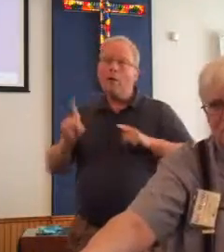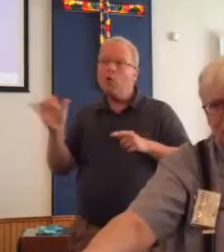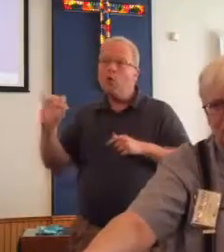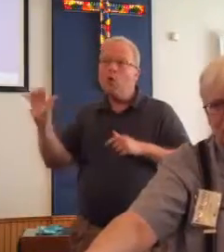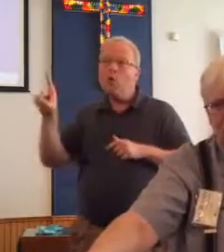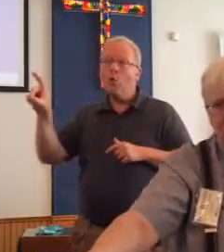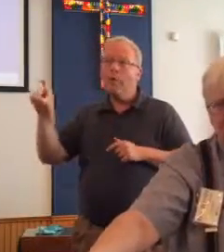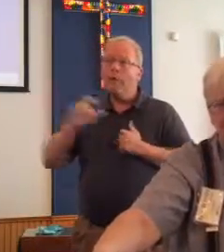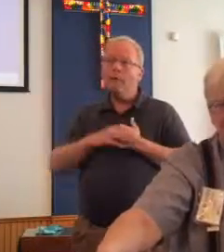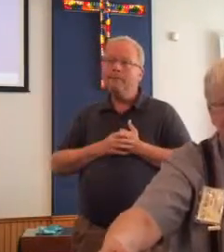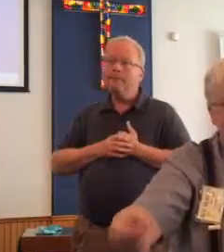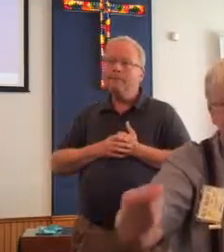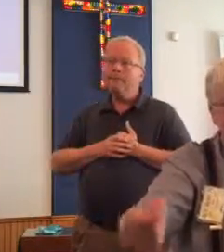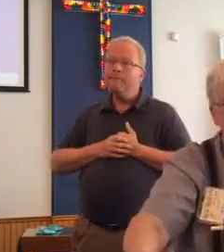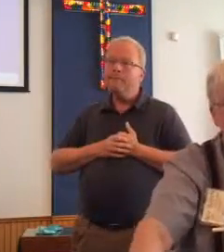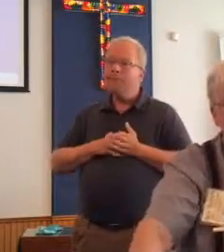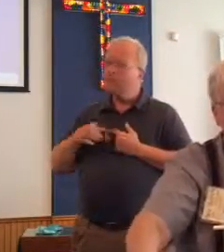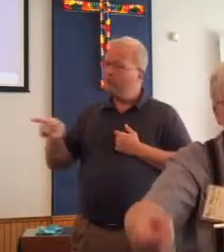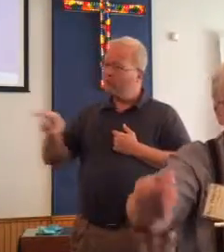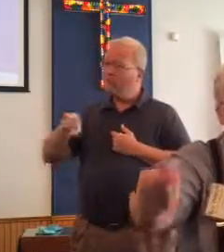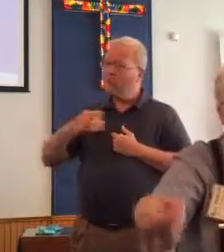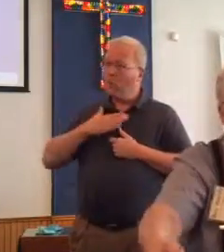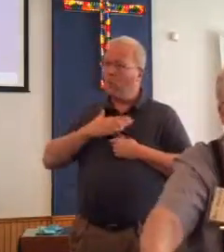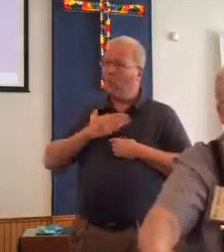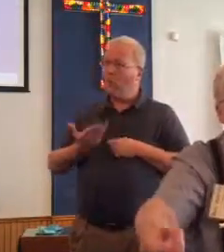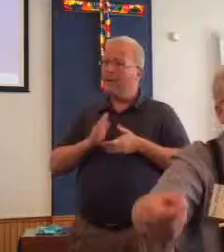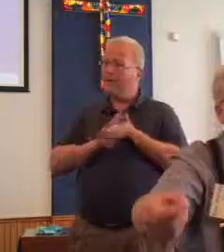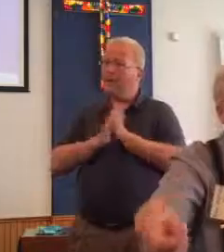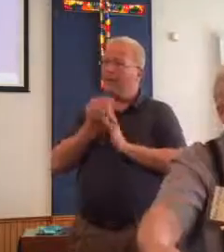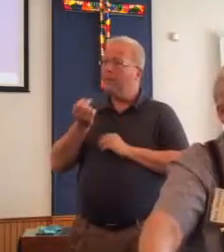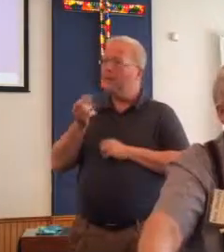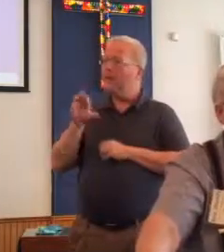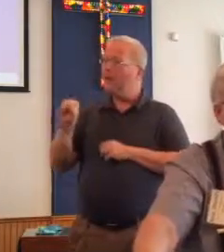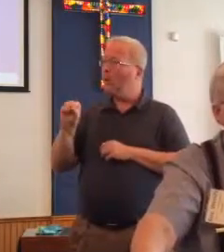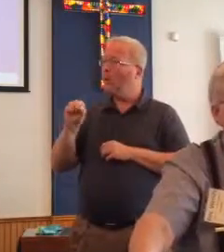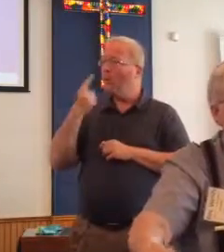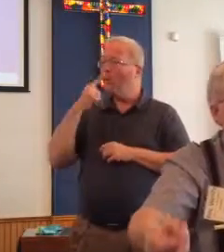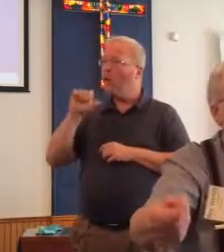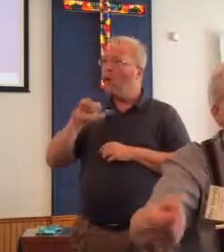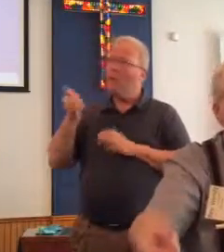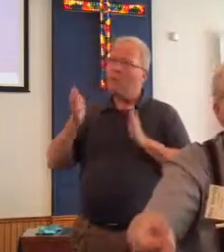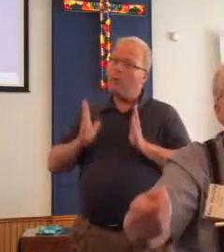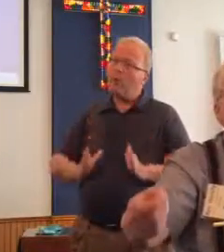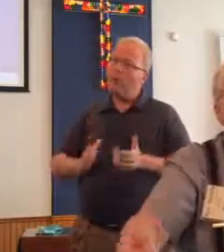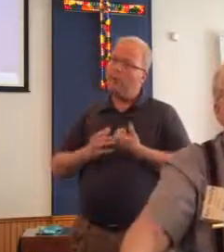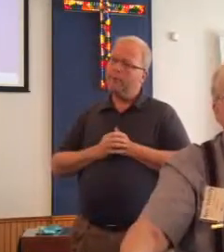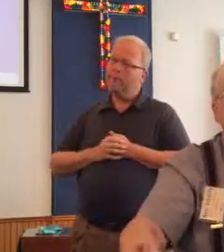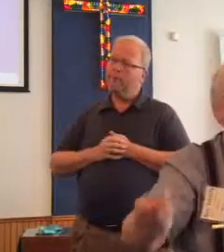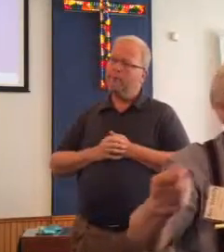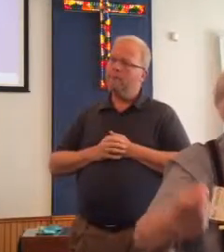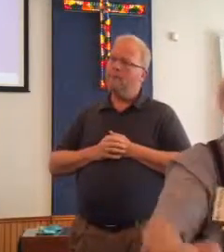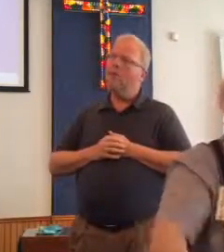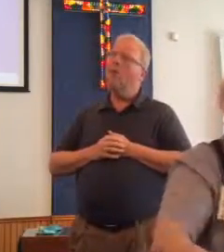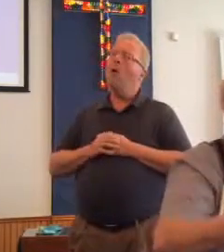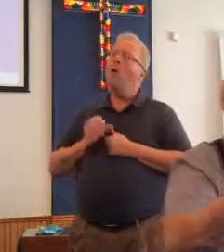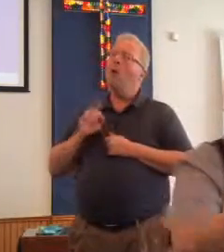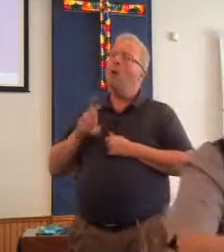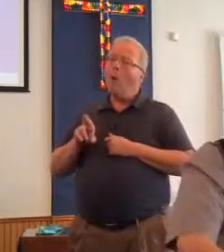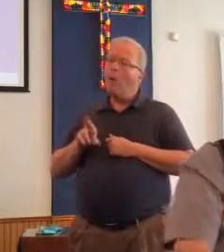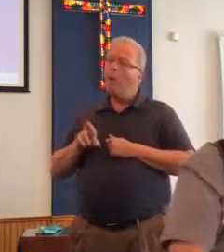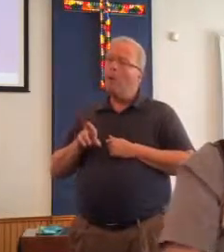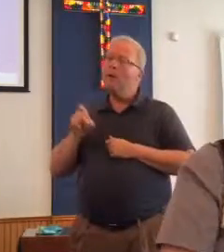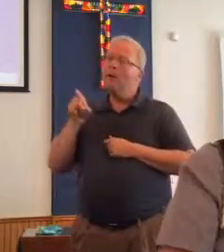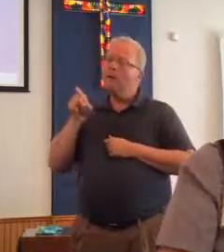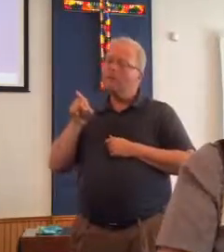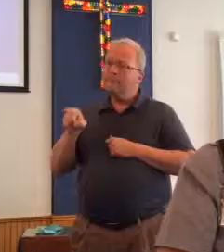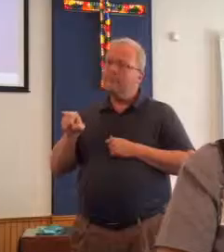No? Are we heroes in the stories of others? Or are we oppressors in the story of